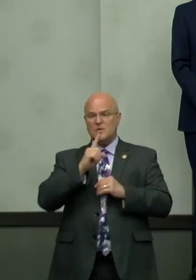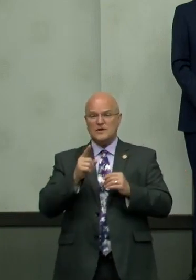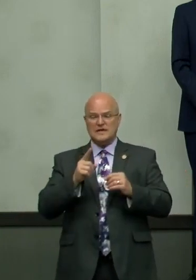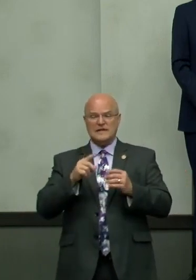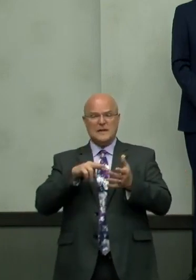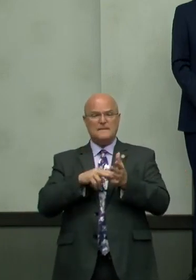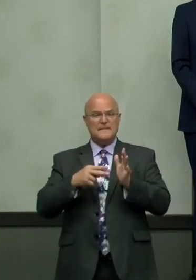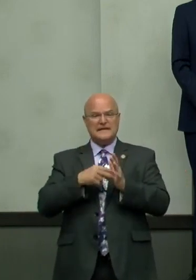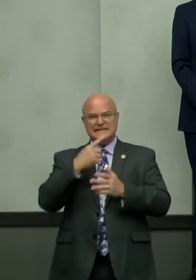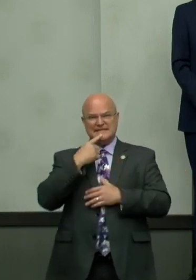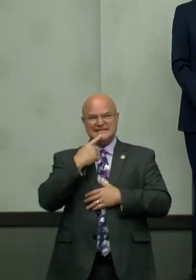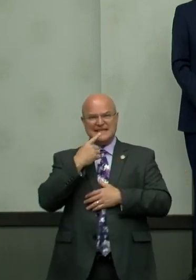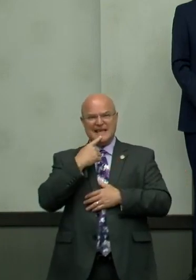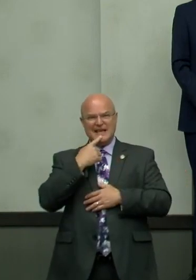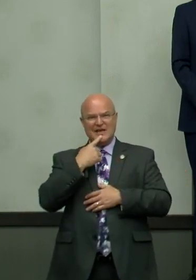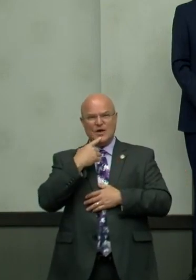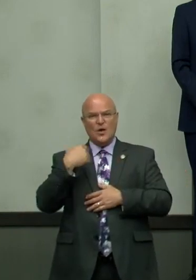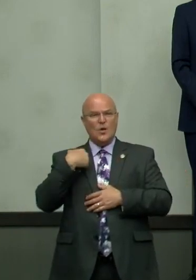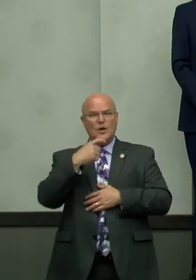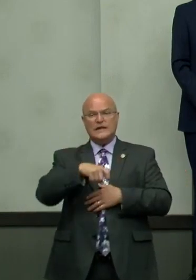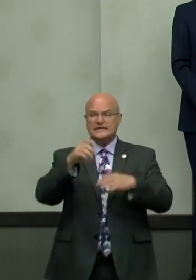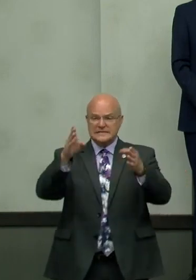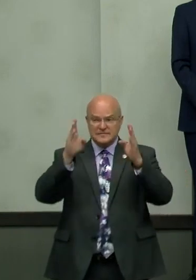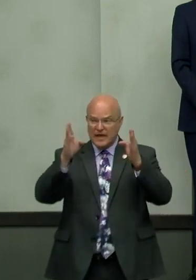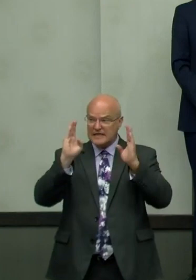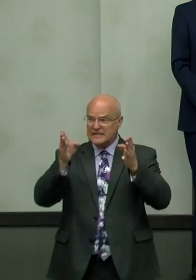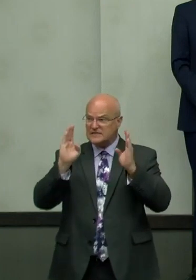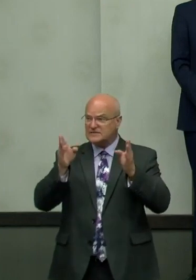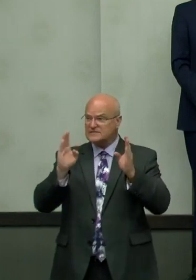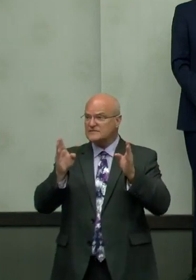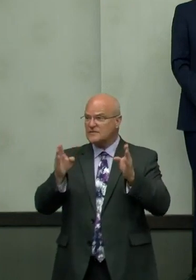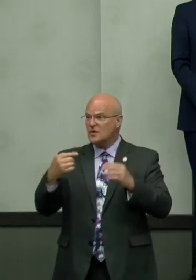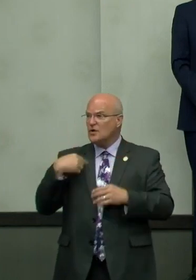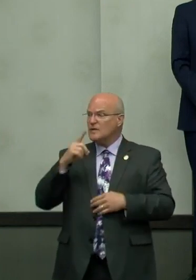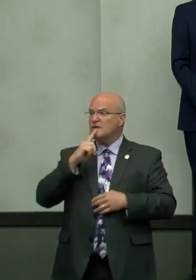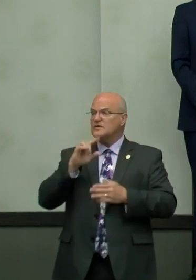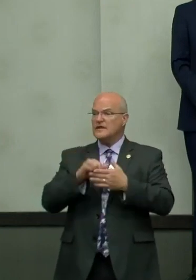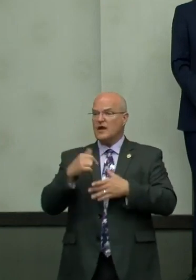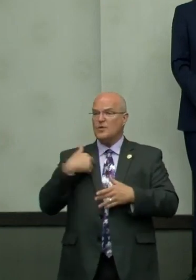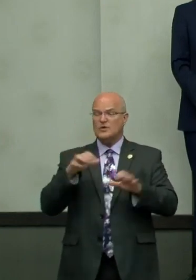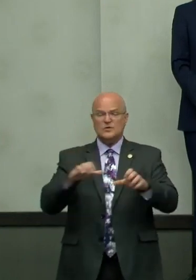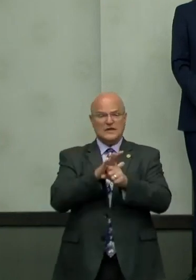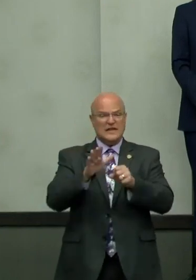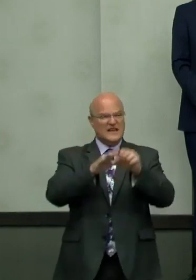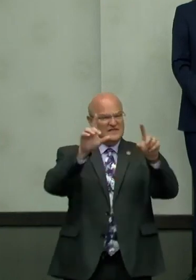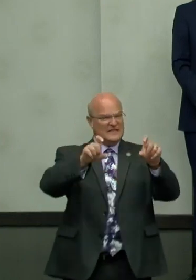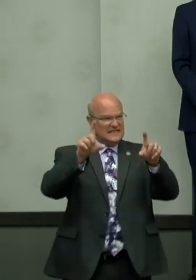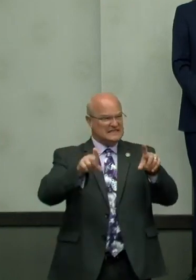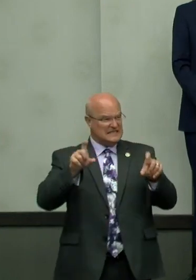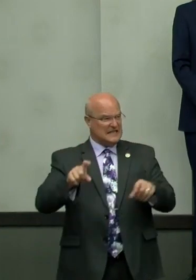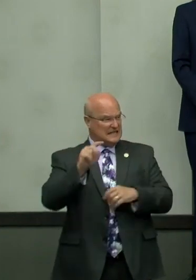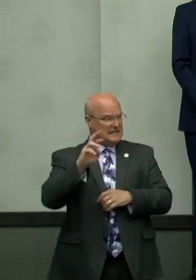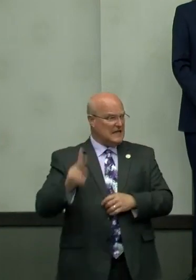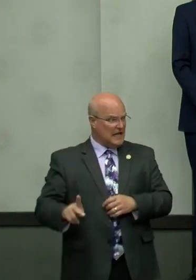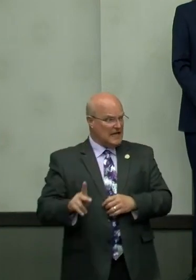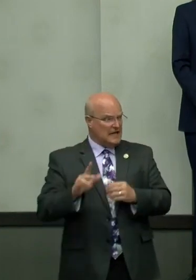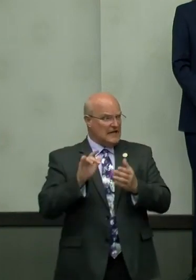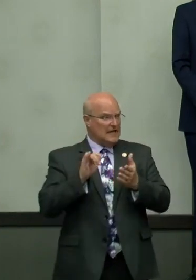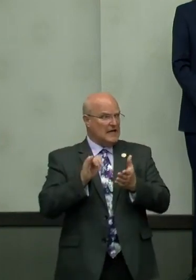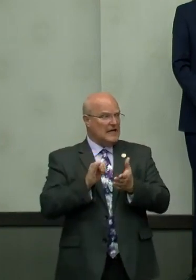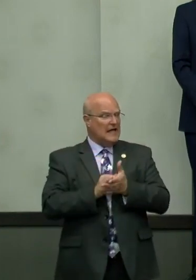meant to say, you know, we just need to pay attention. We need to make sure that we're doing enough testing there.